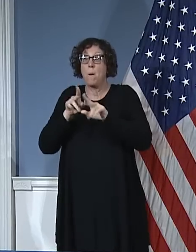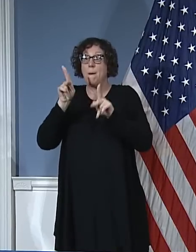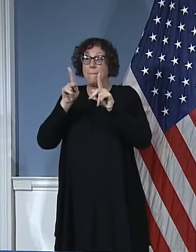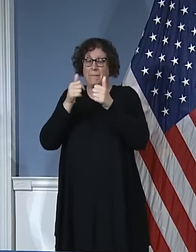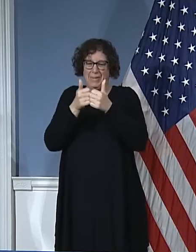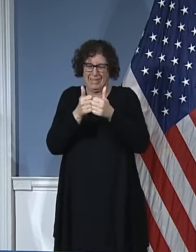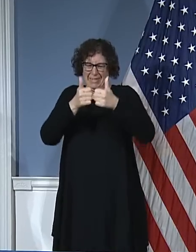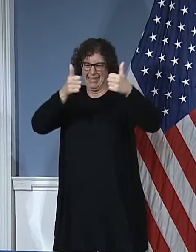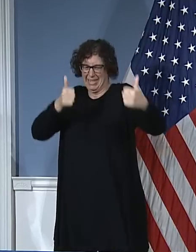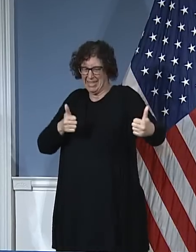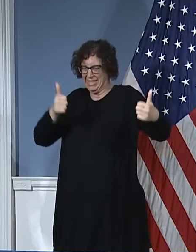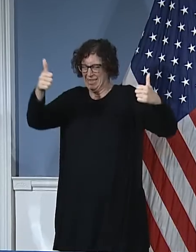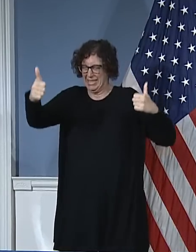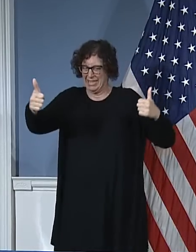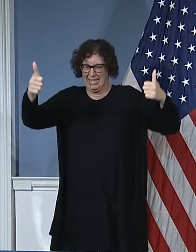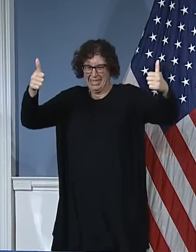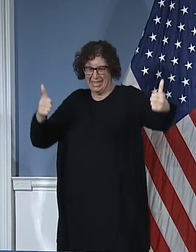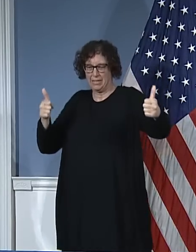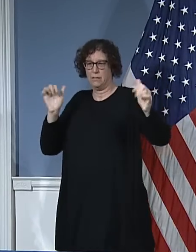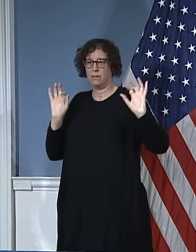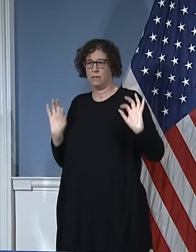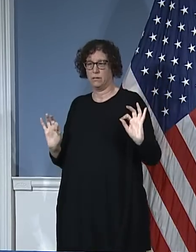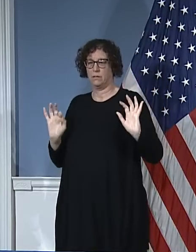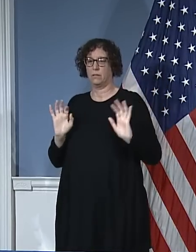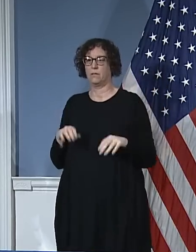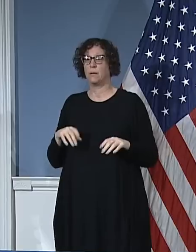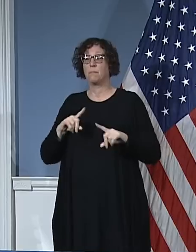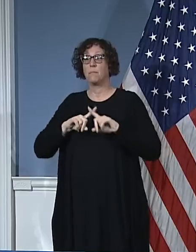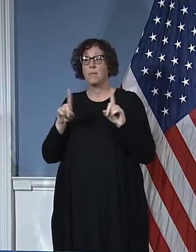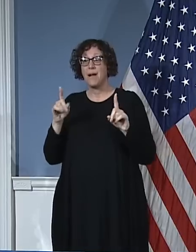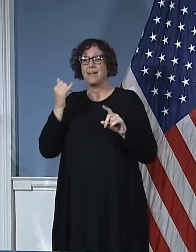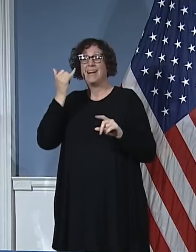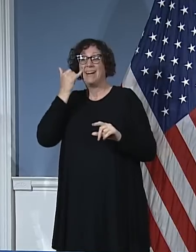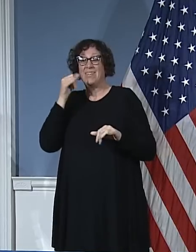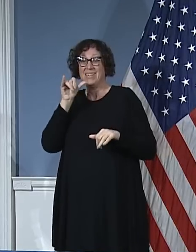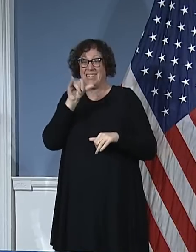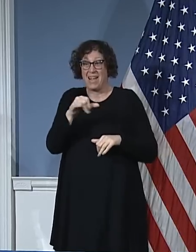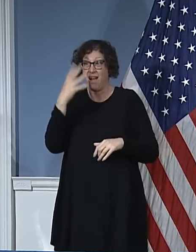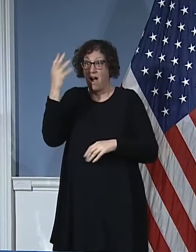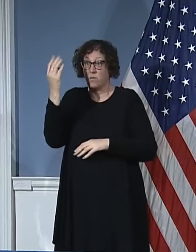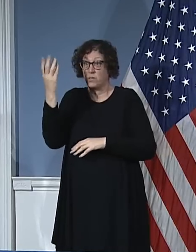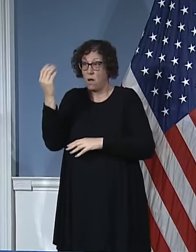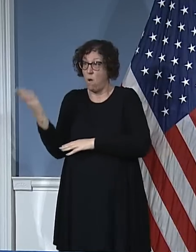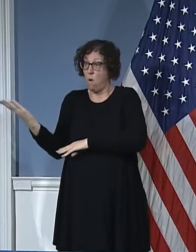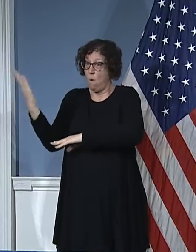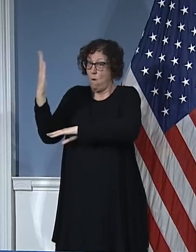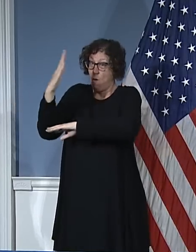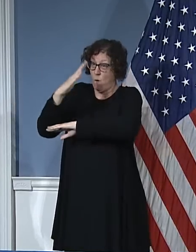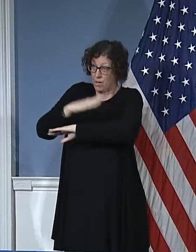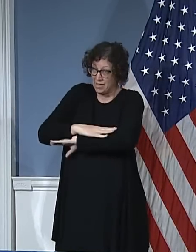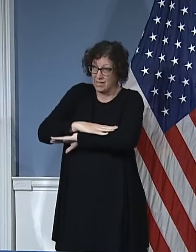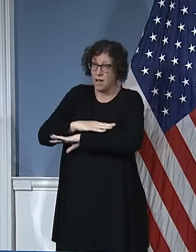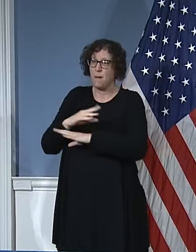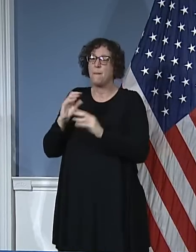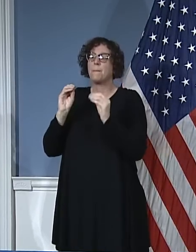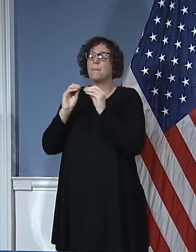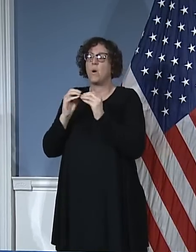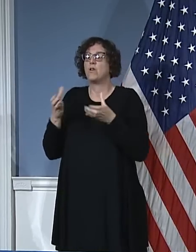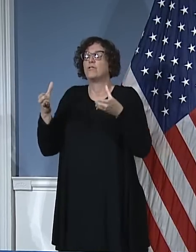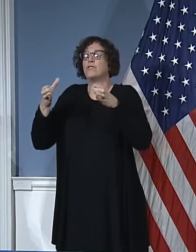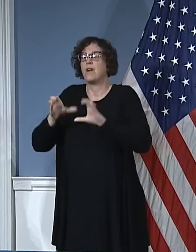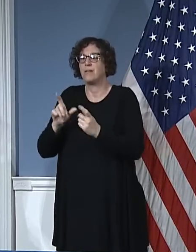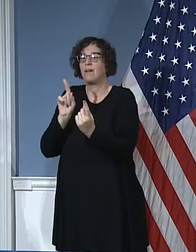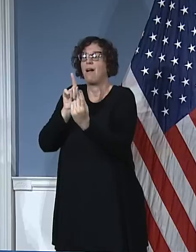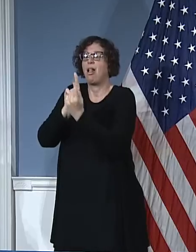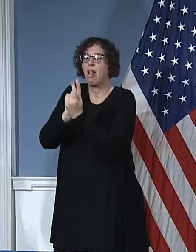someone stays outside, the greater the risk of coming in contact with someone within that 6 feet perimeter. And so that's